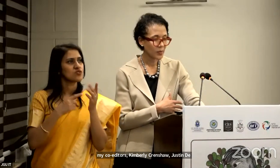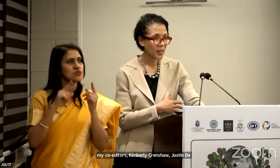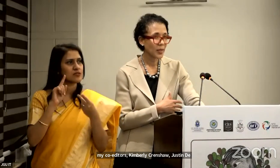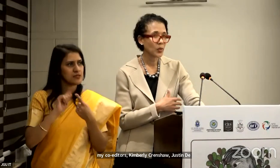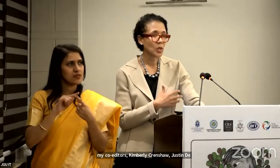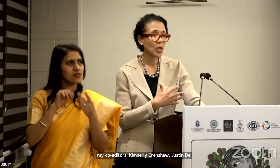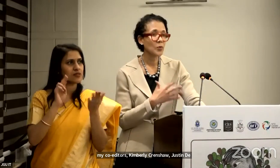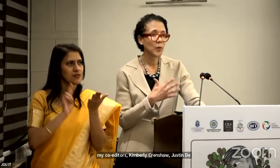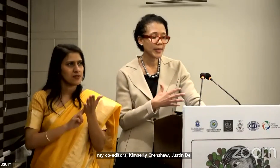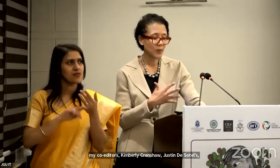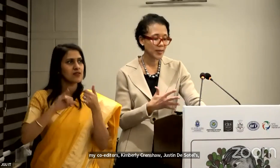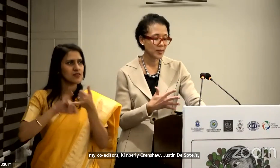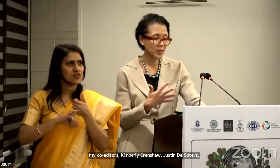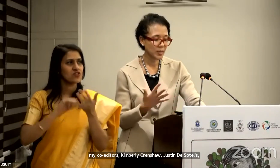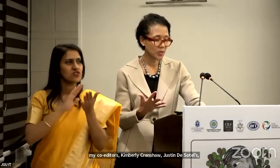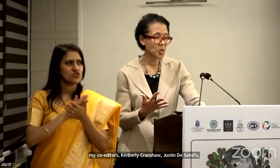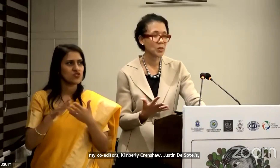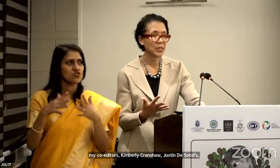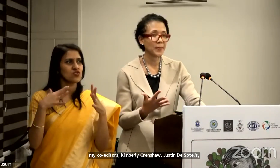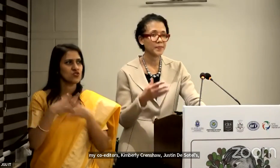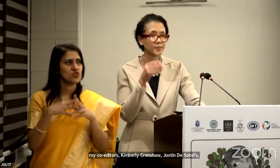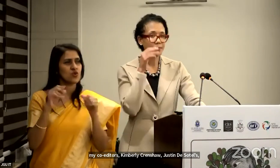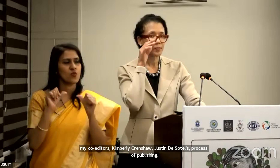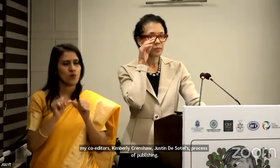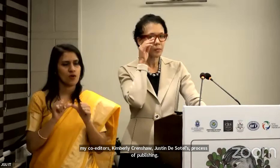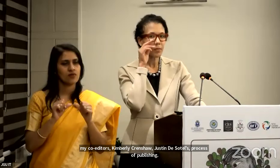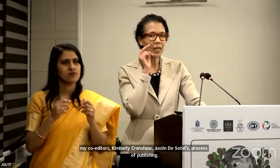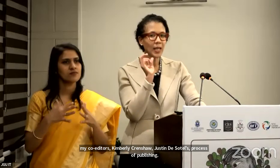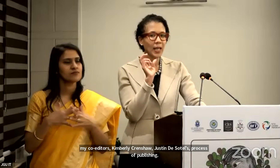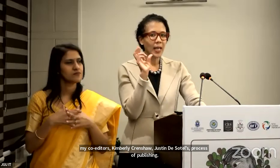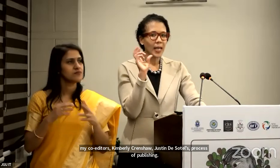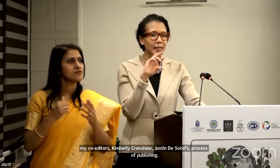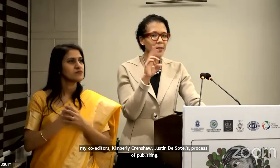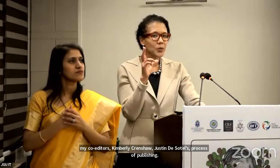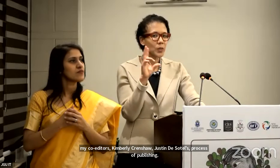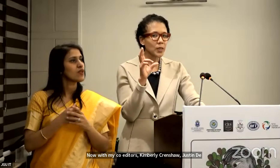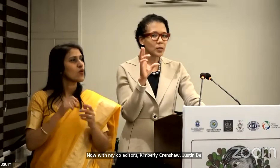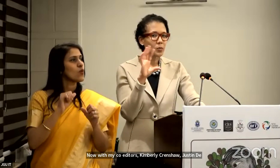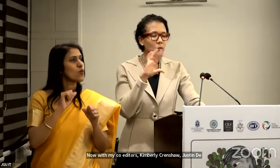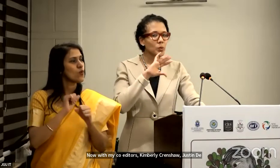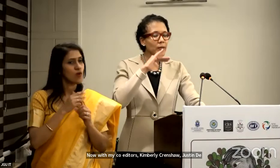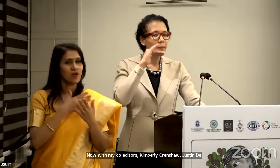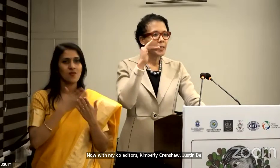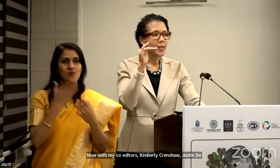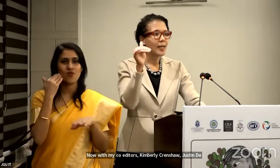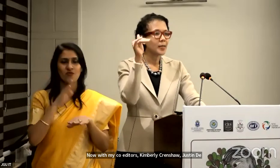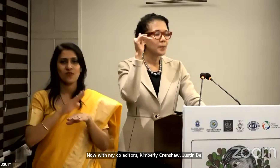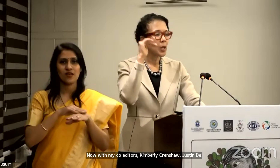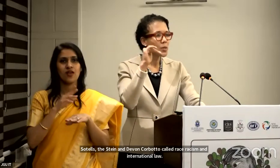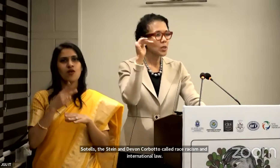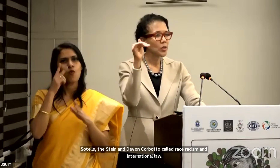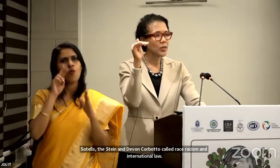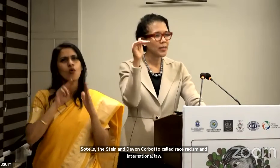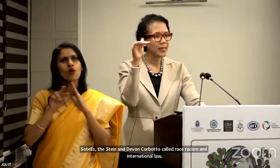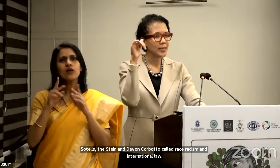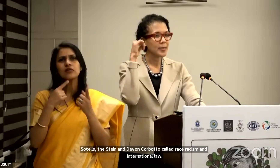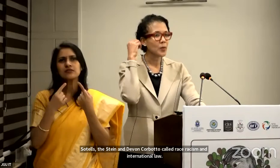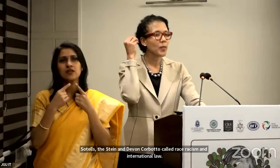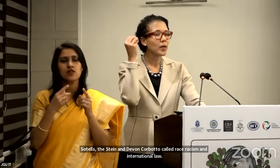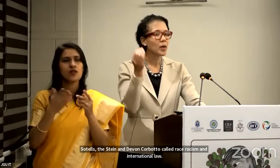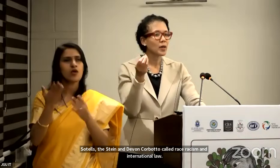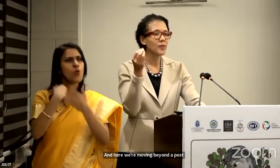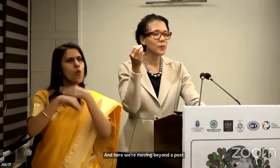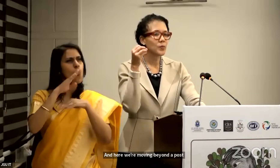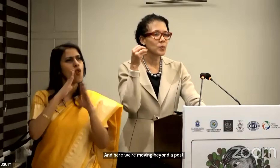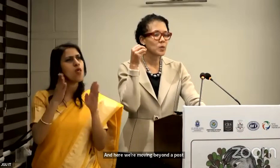Devin Carbato, called Race, Racism, and International Law. And here we're moving beyond a post-colonial analysis, and